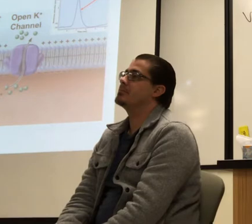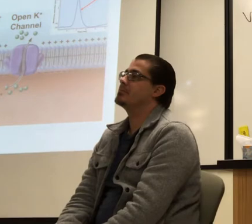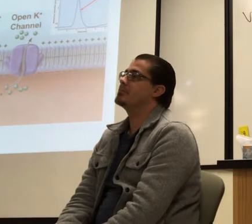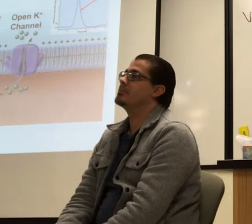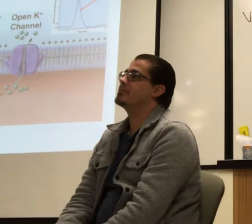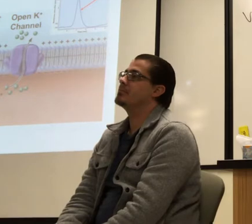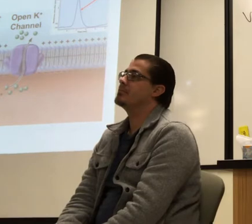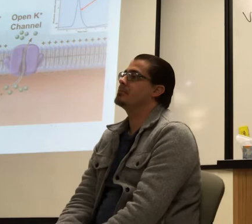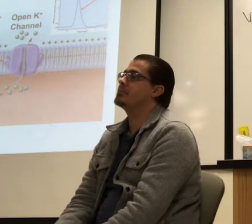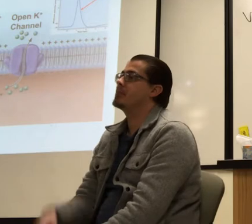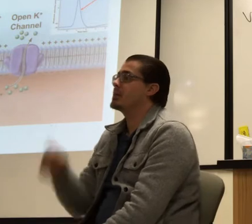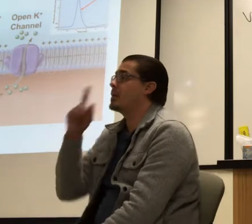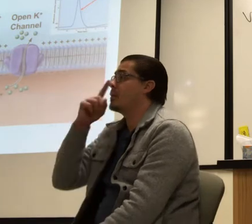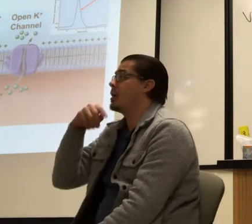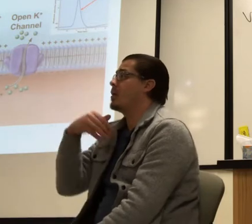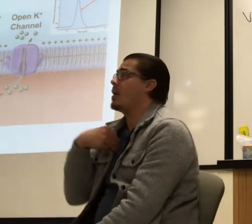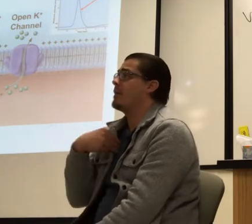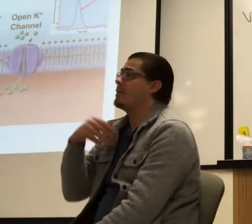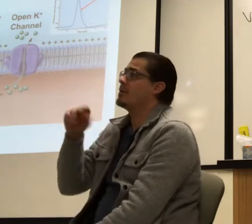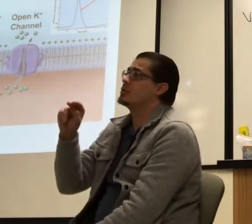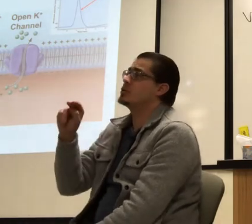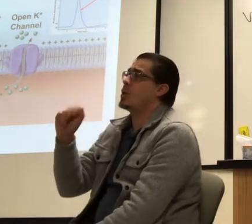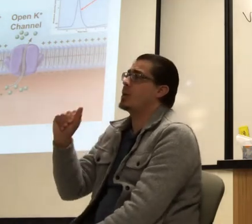Then you got a sodium,